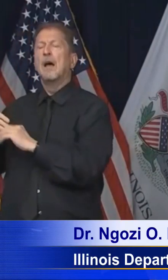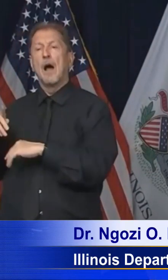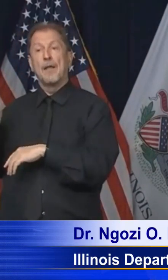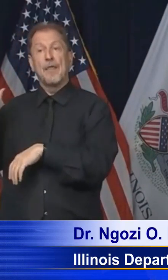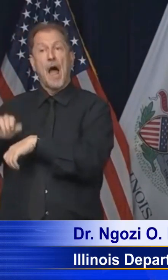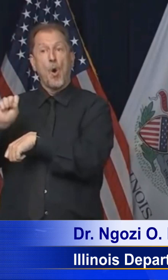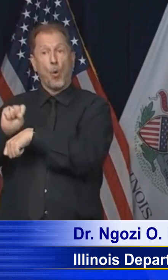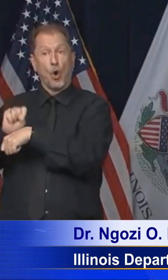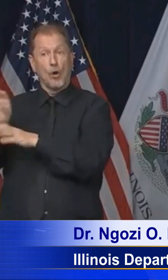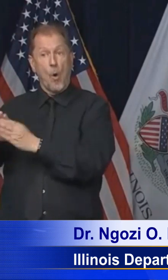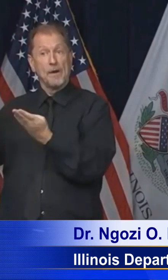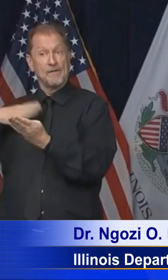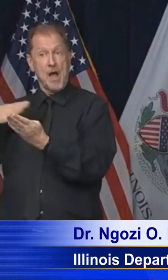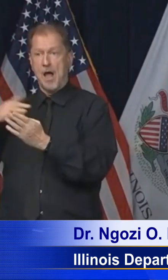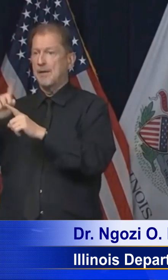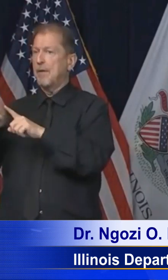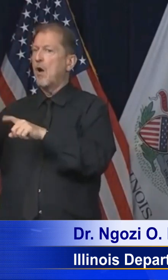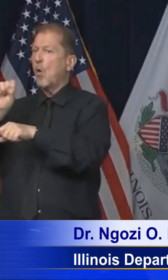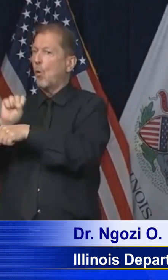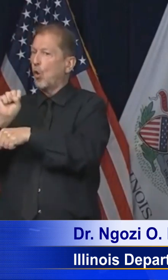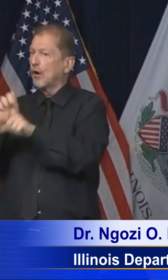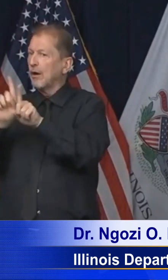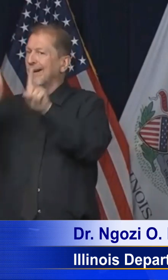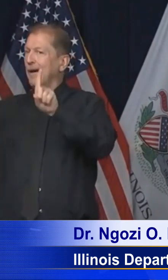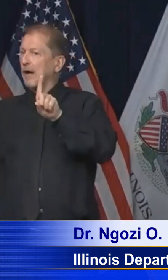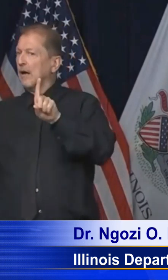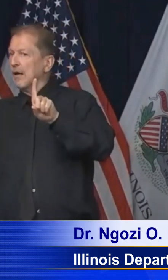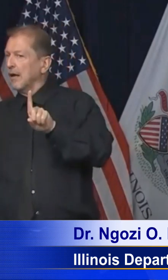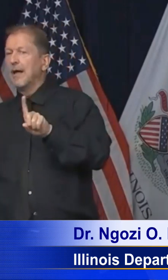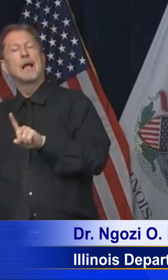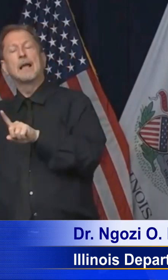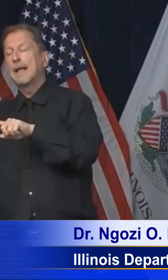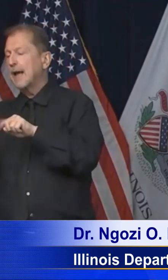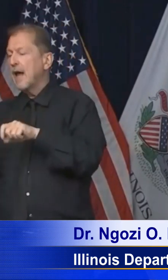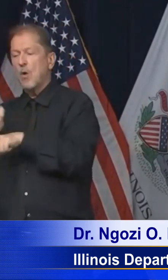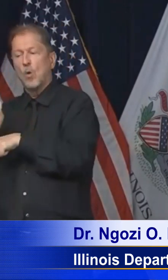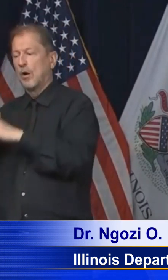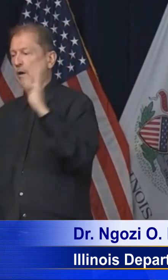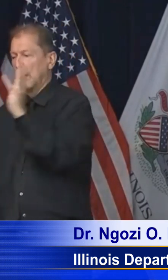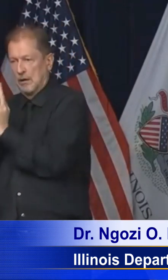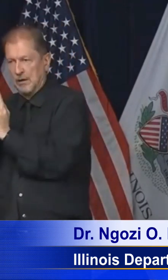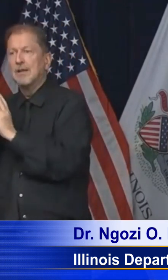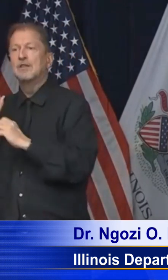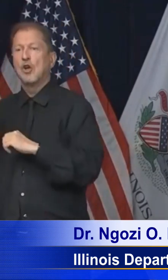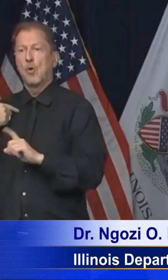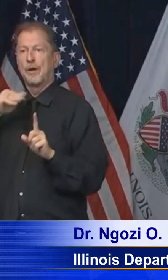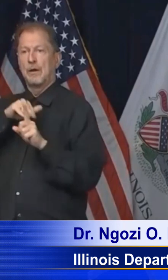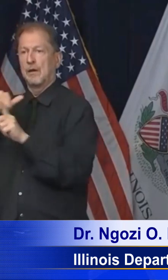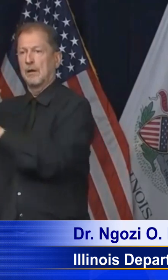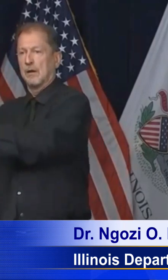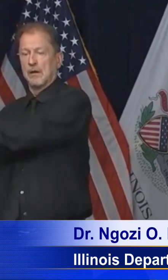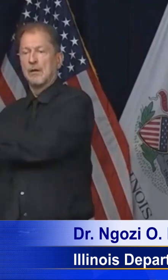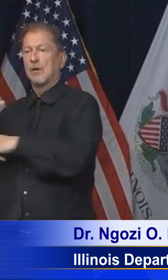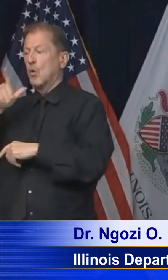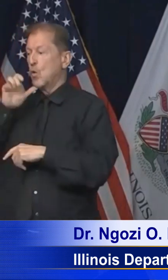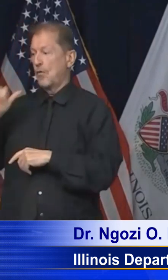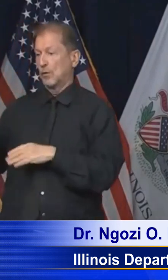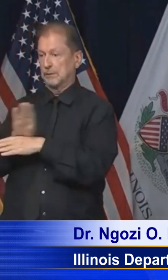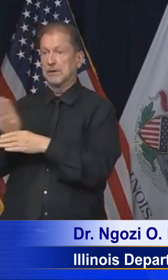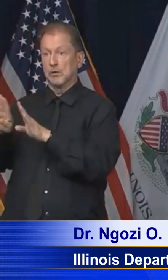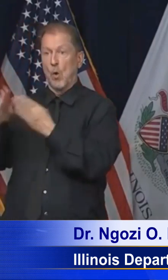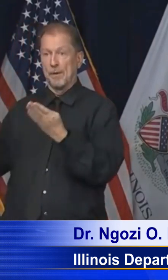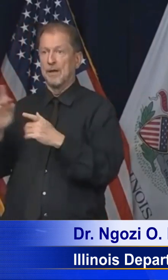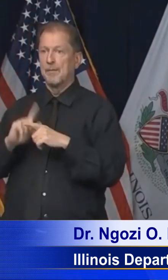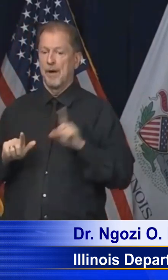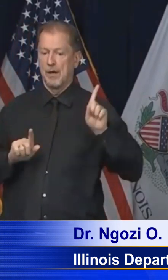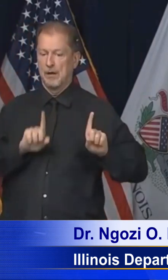continue, we don't want that to be a site for continued transmission. And so we're trying to impress upon these work sites that we have to make sure that we